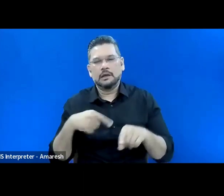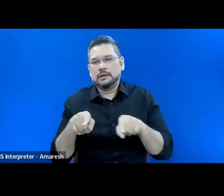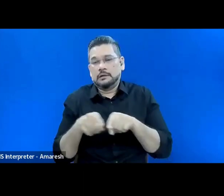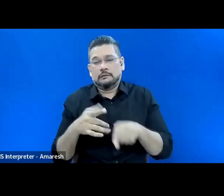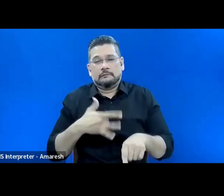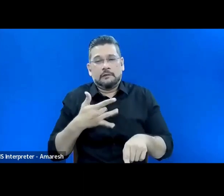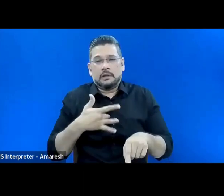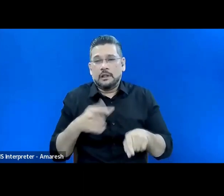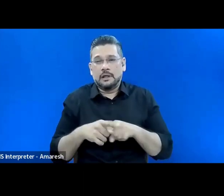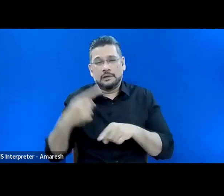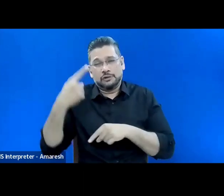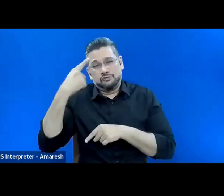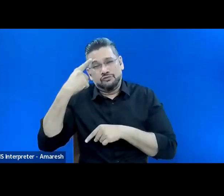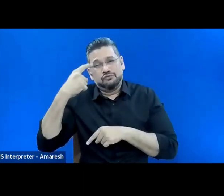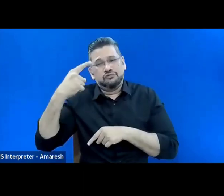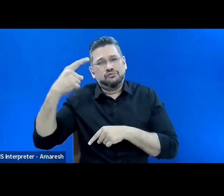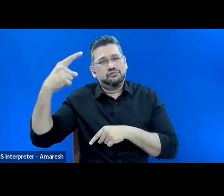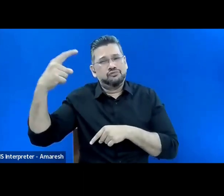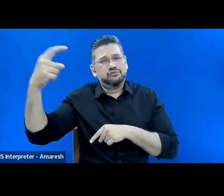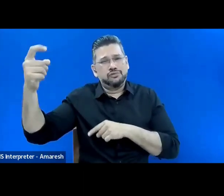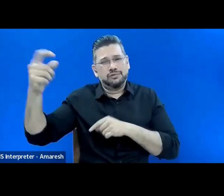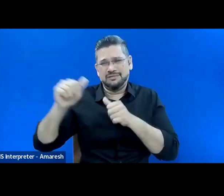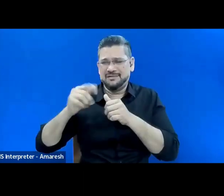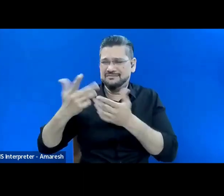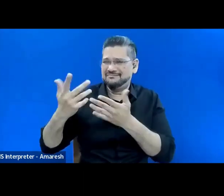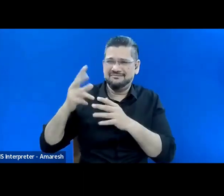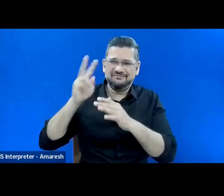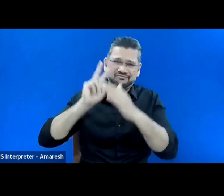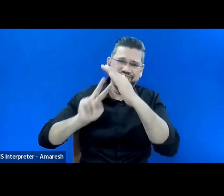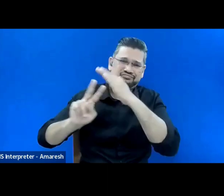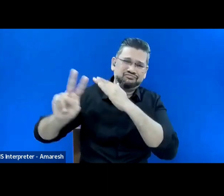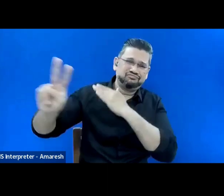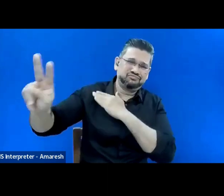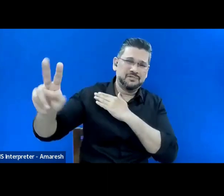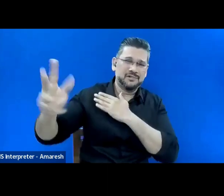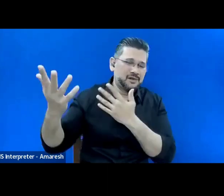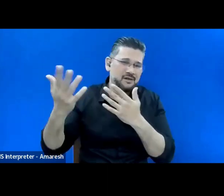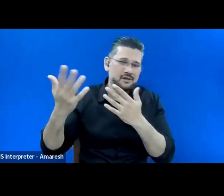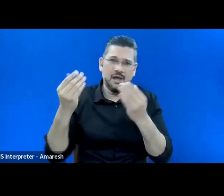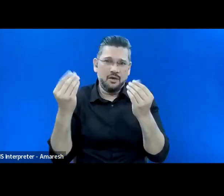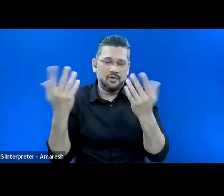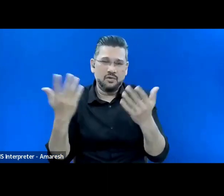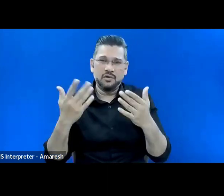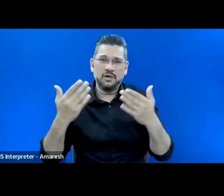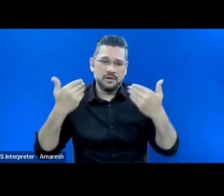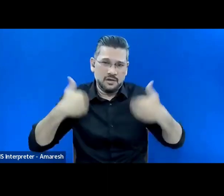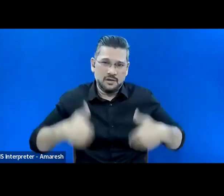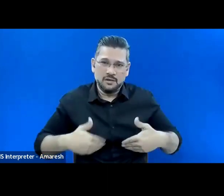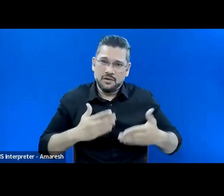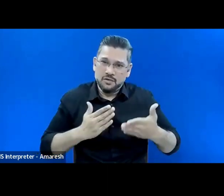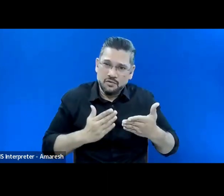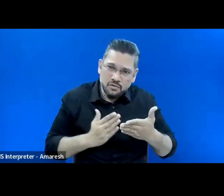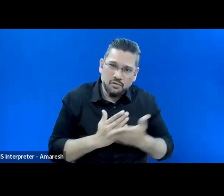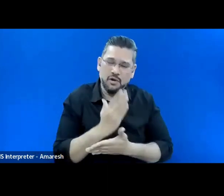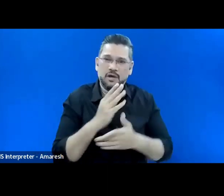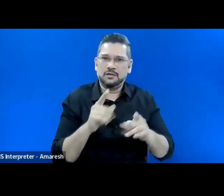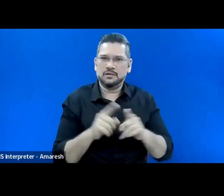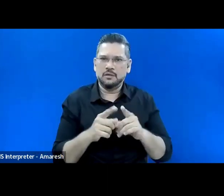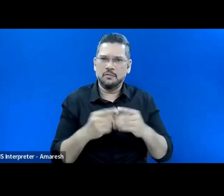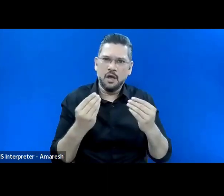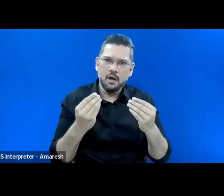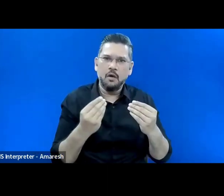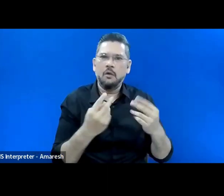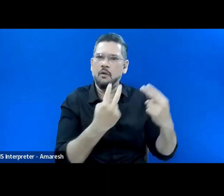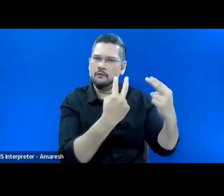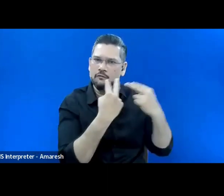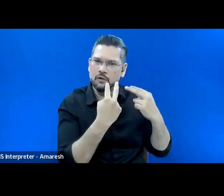to happen, for our rights to be recognized, for us to be seen as human beings and not be treated as some sort of mad people